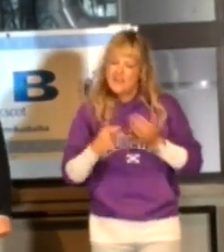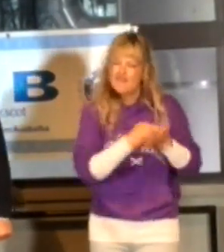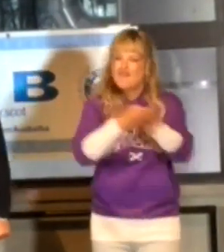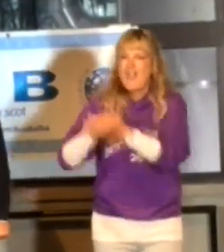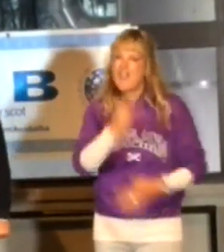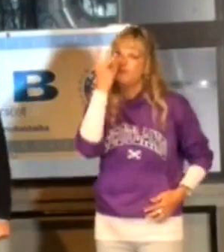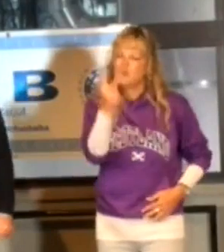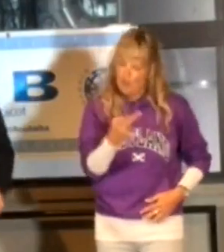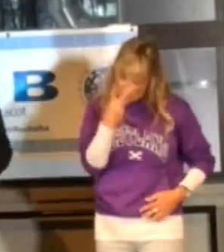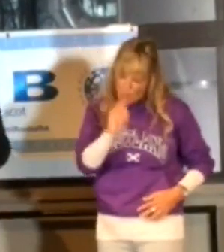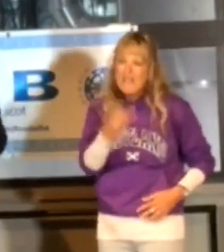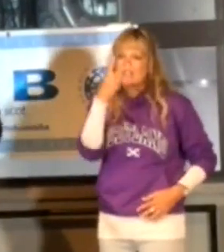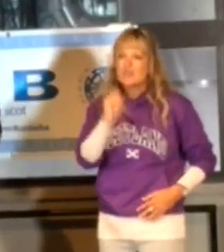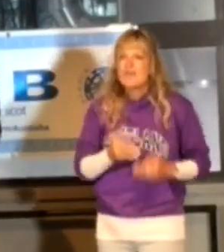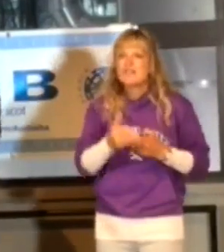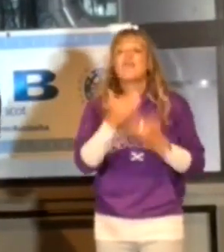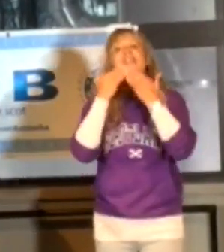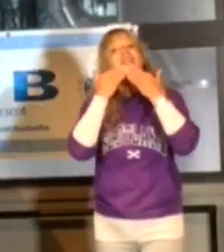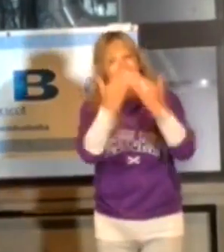in 2020. Thank you very much.